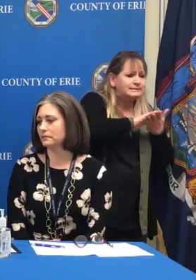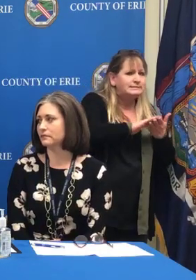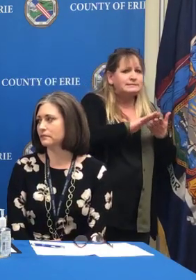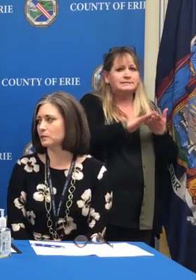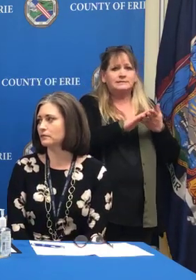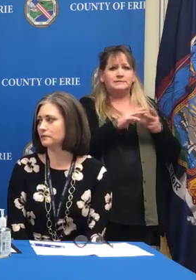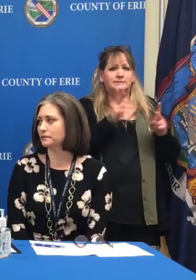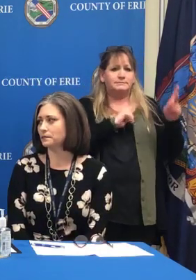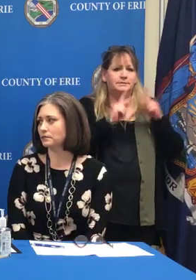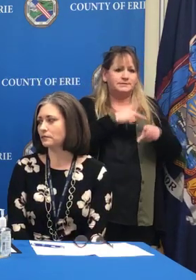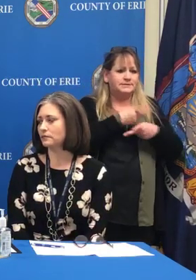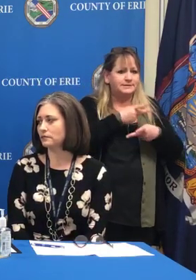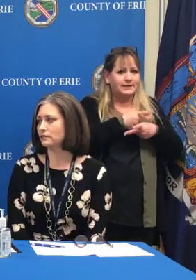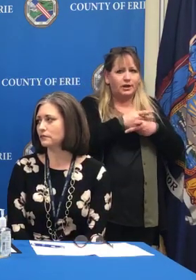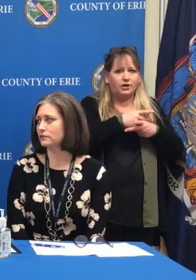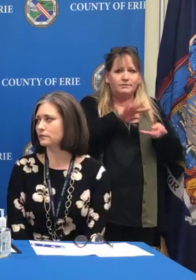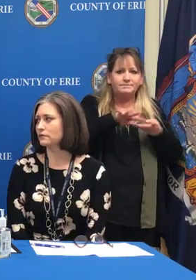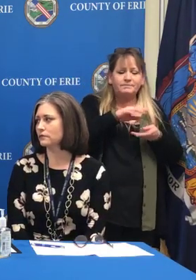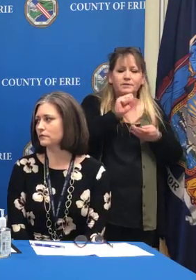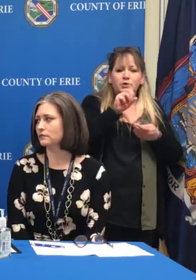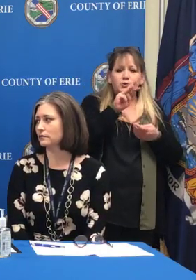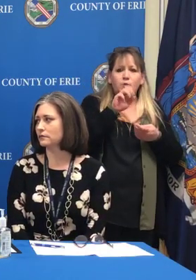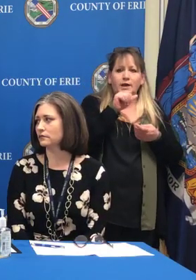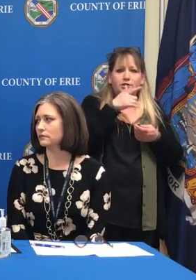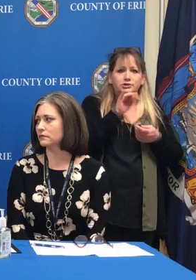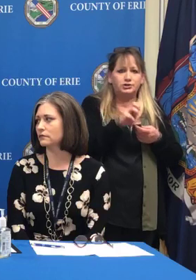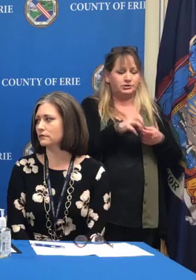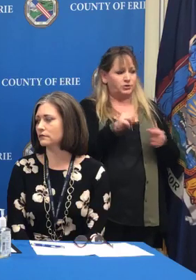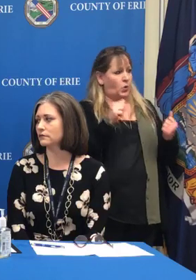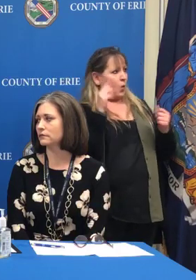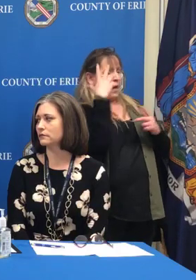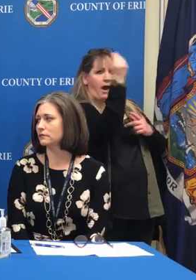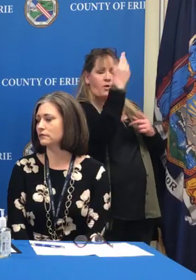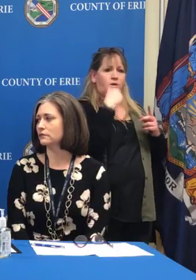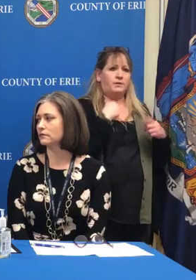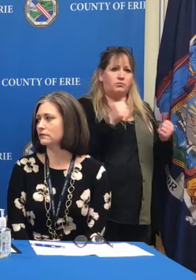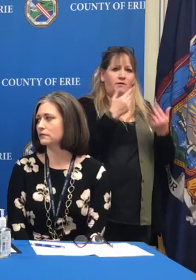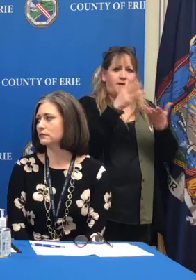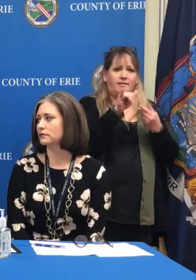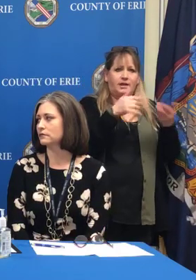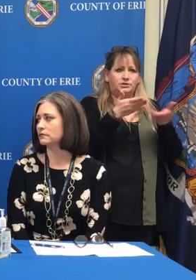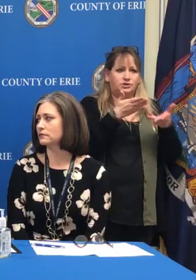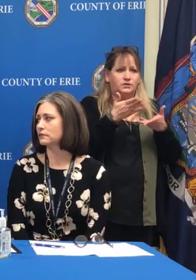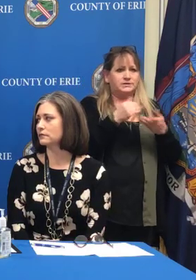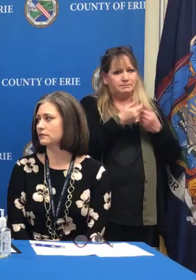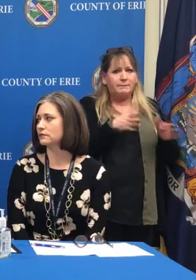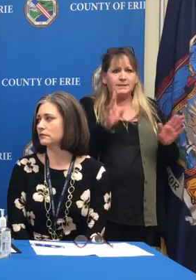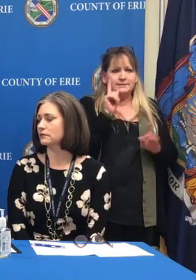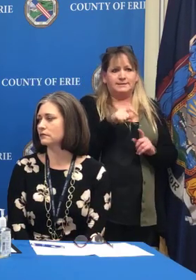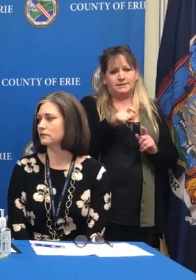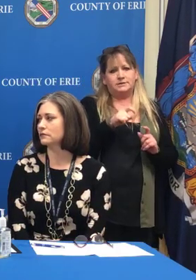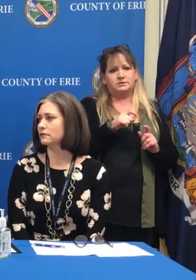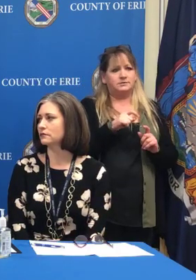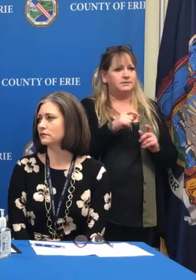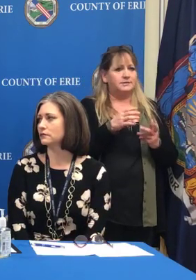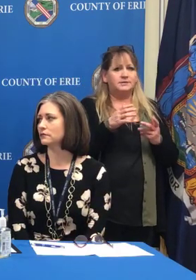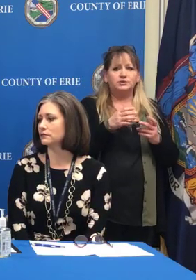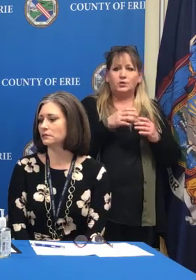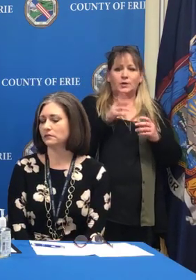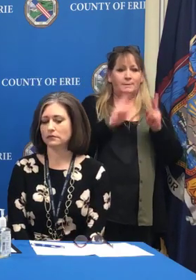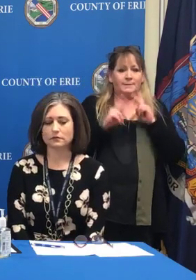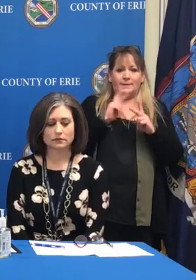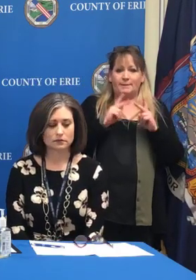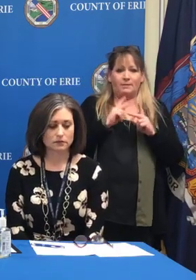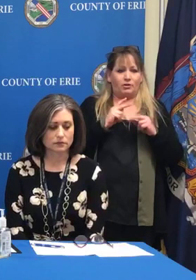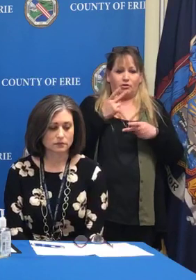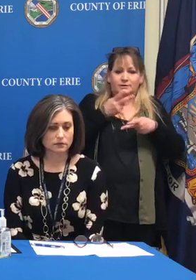sewage treatment facility workers that have to go out there and provide these services that are much needed for the public, to the individuals in our buildings and